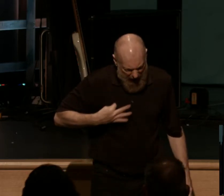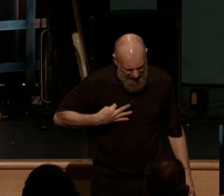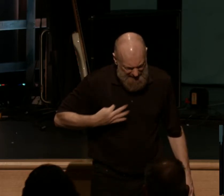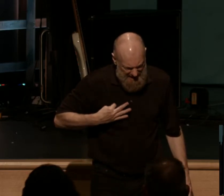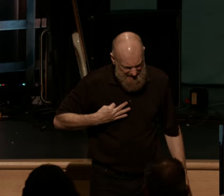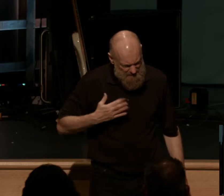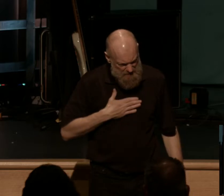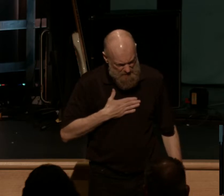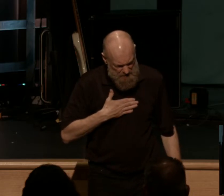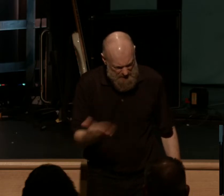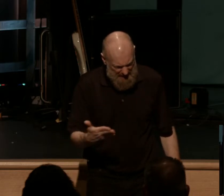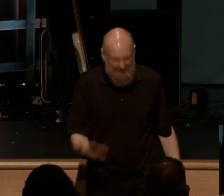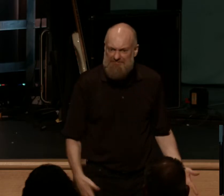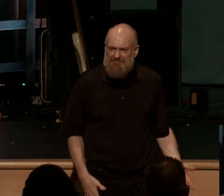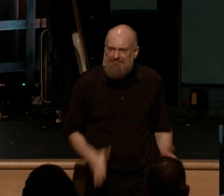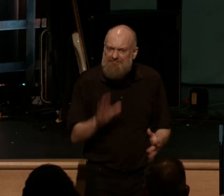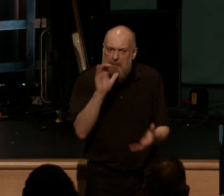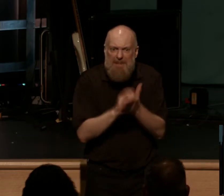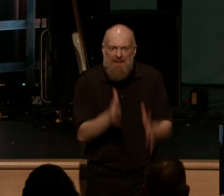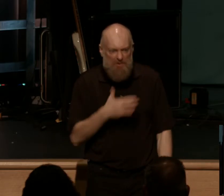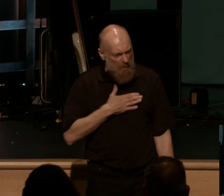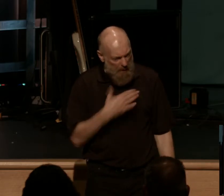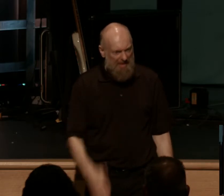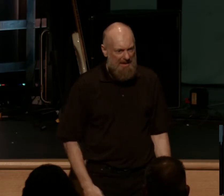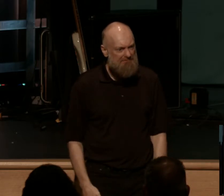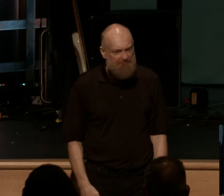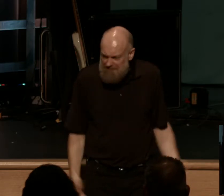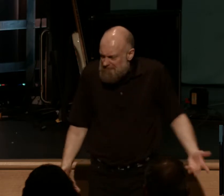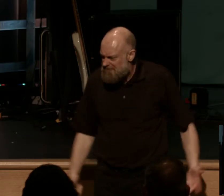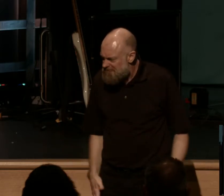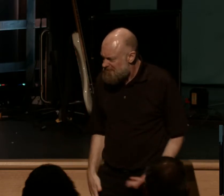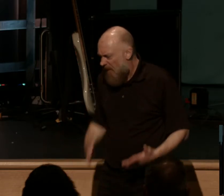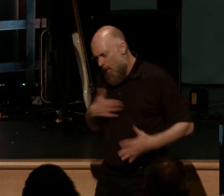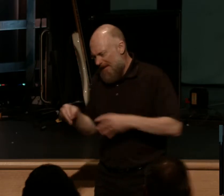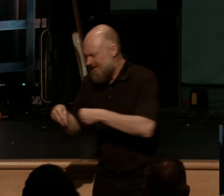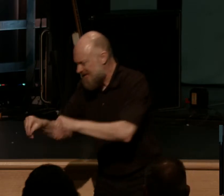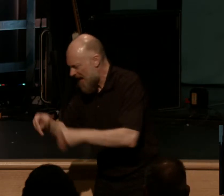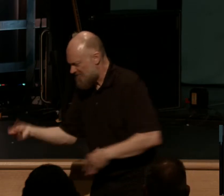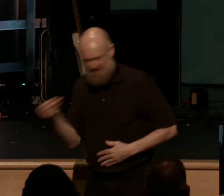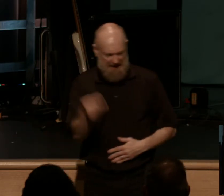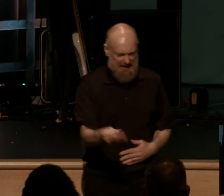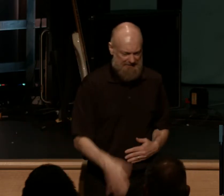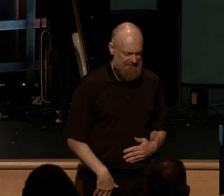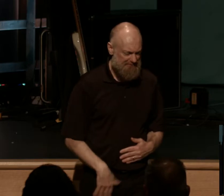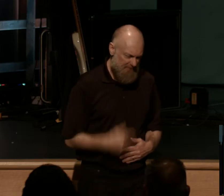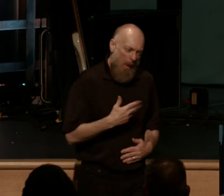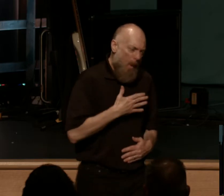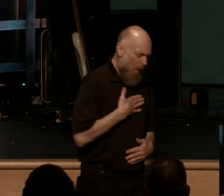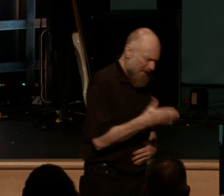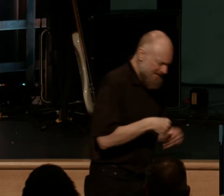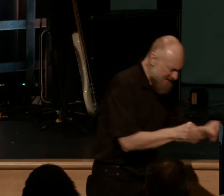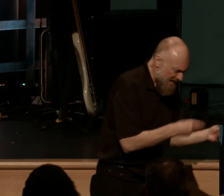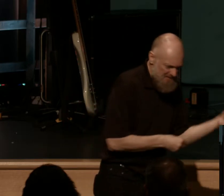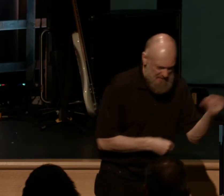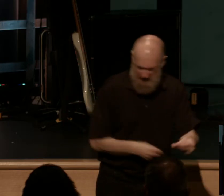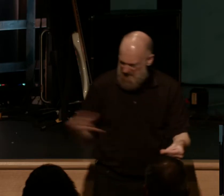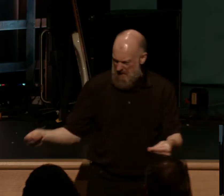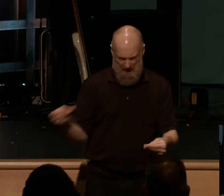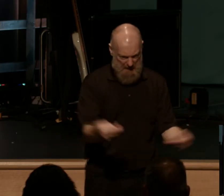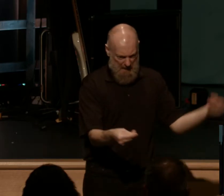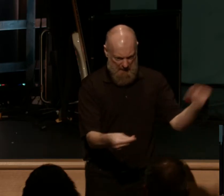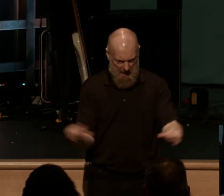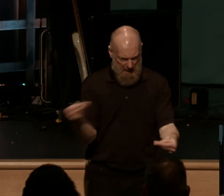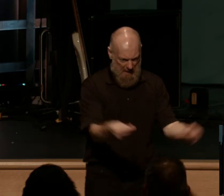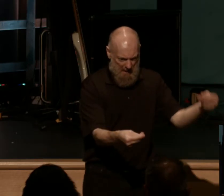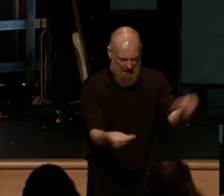supernatural generosity between believers. You have an incredible example of sacrificial, spirit-empowered generosity, of